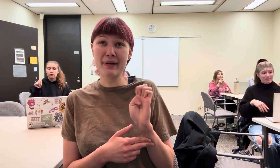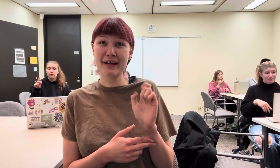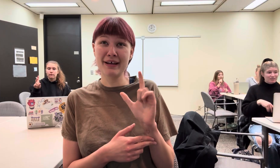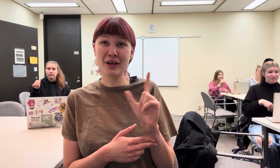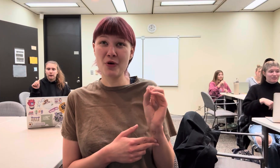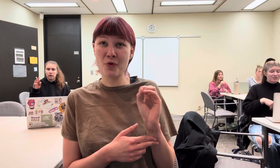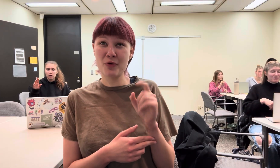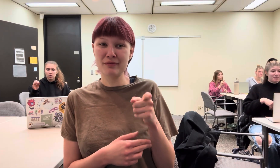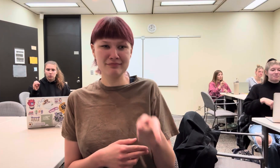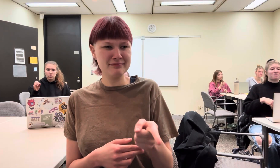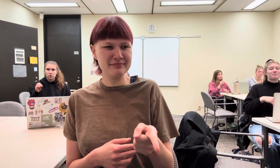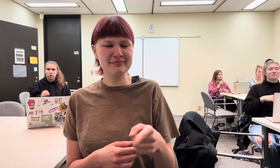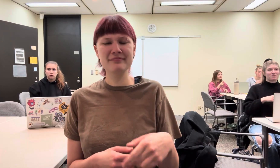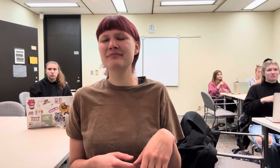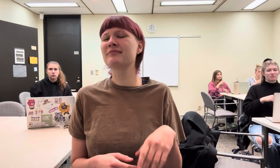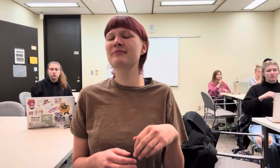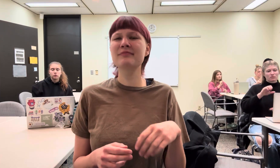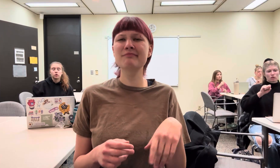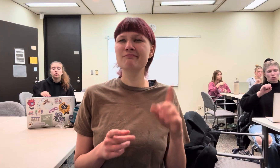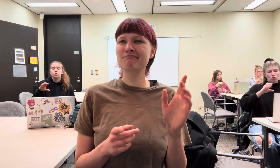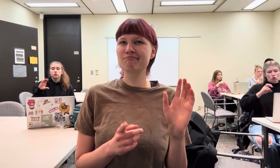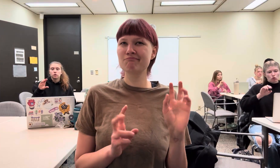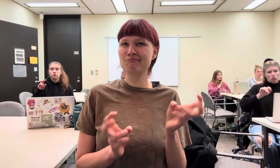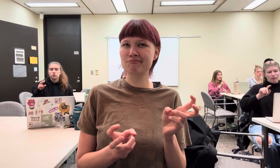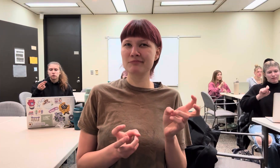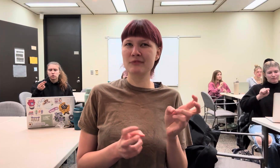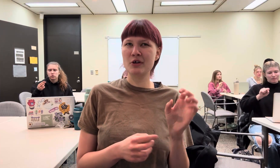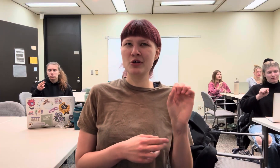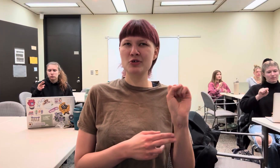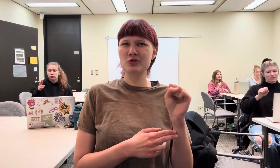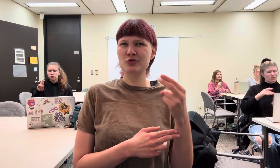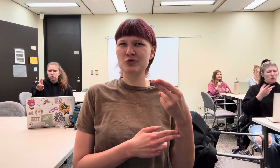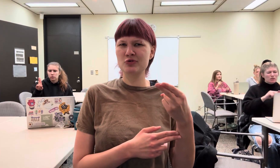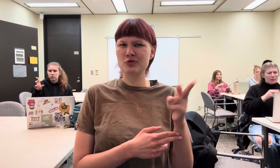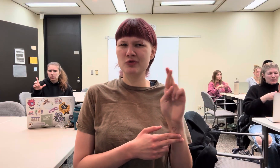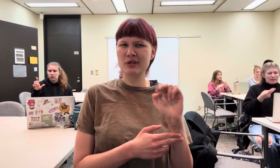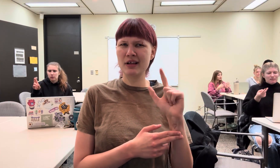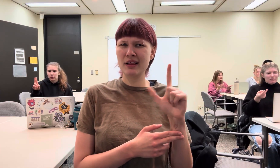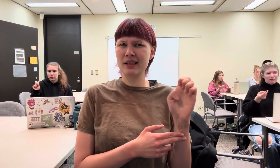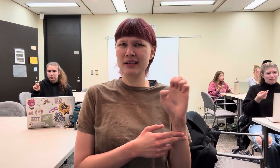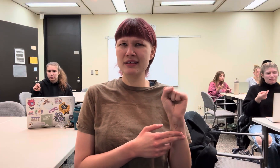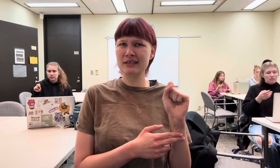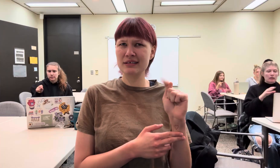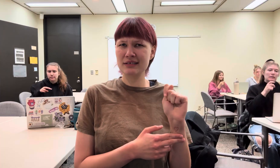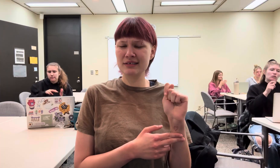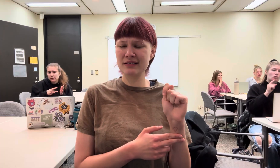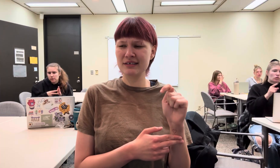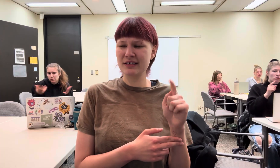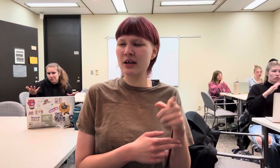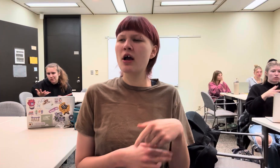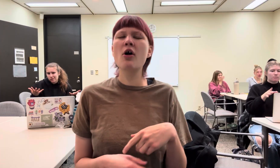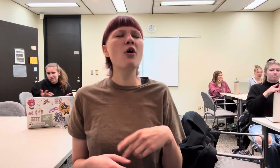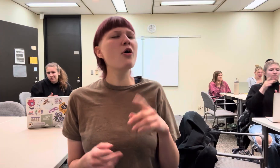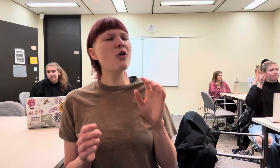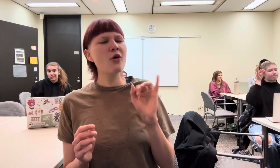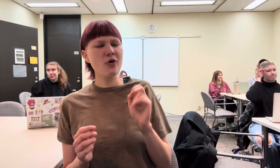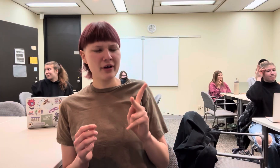Shrillest. So what does shrillest mean? Not sure, but it just stuck with you?